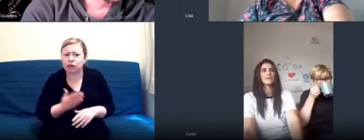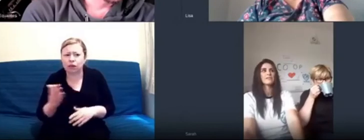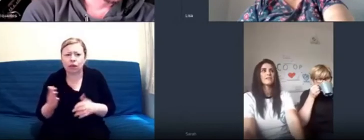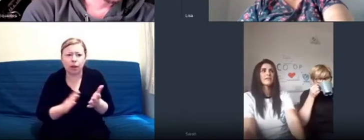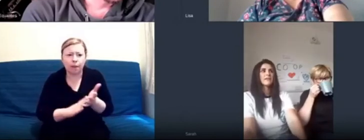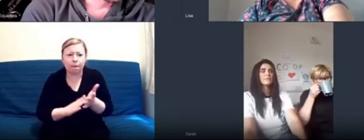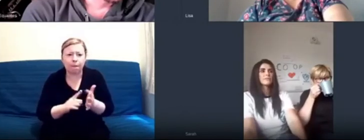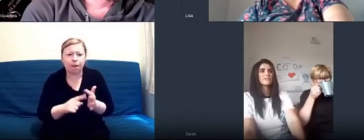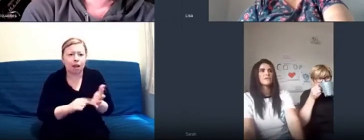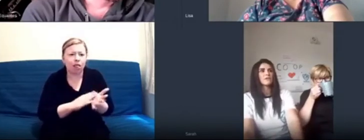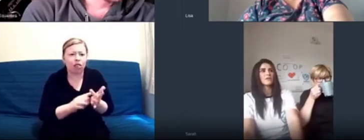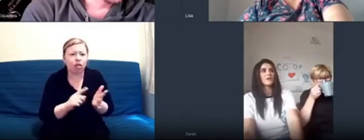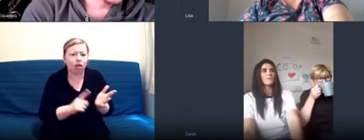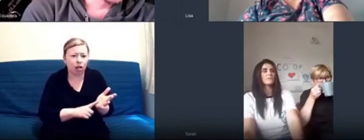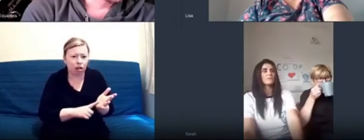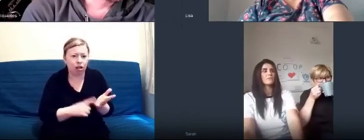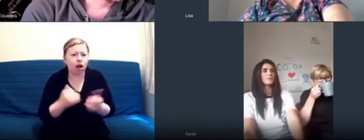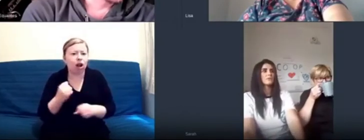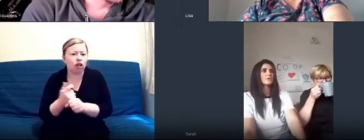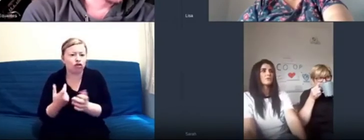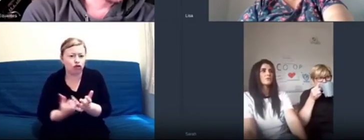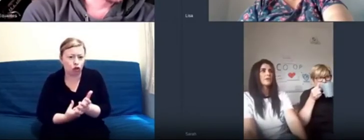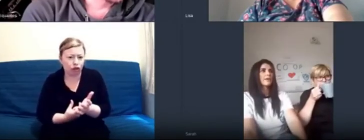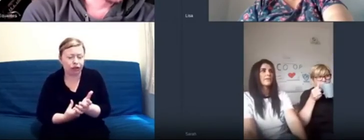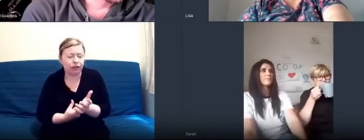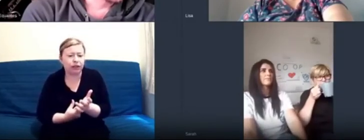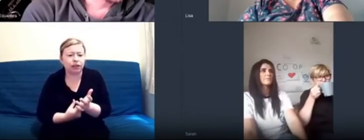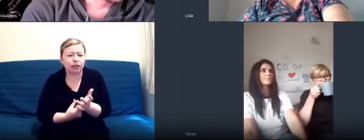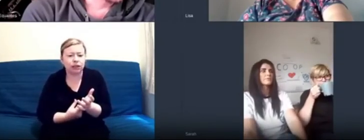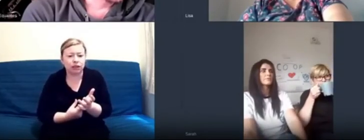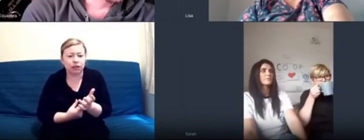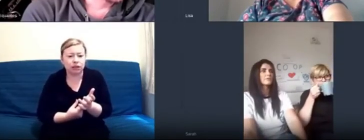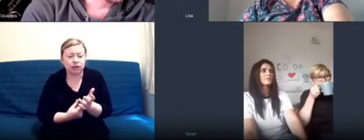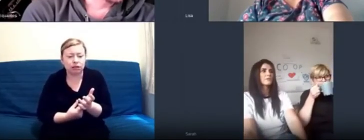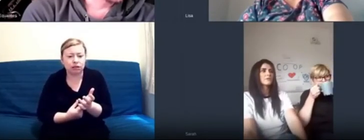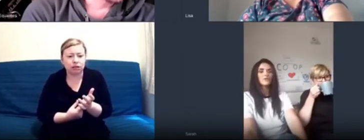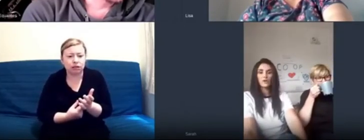Methil, Glenrothes. We still cover up to